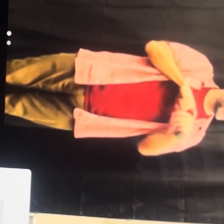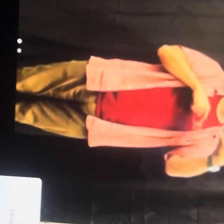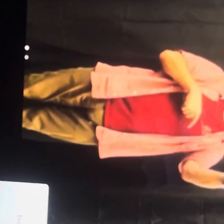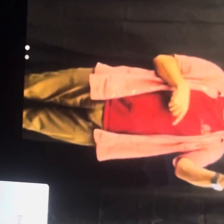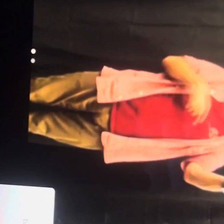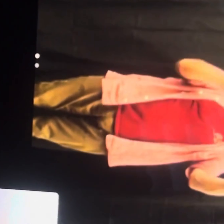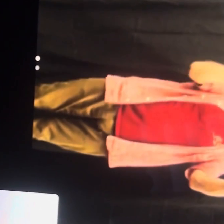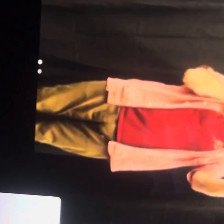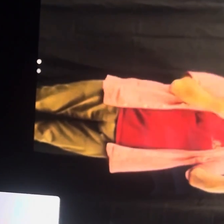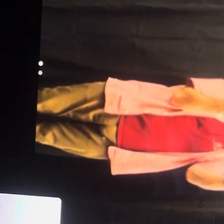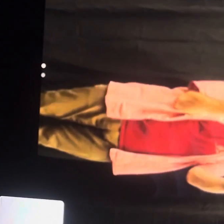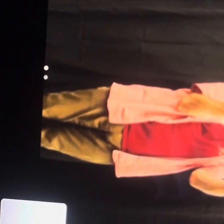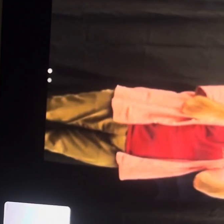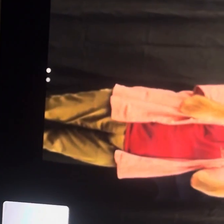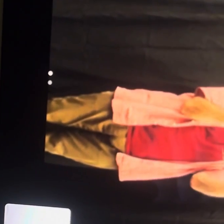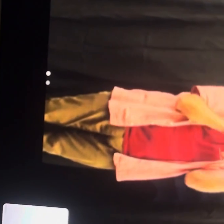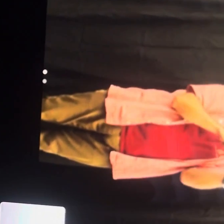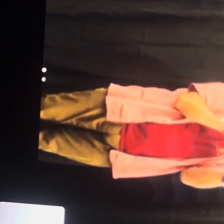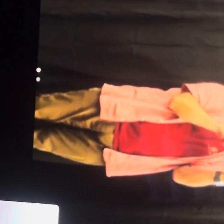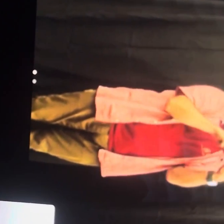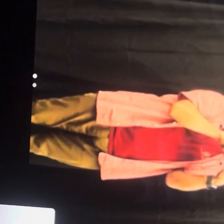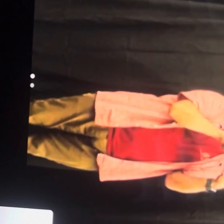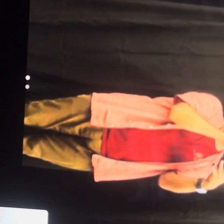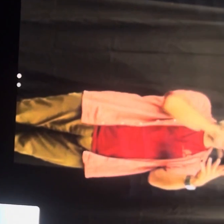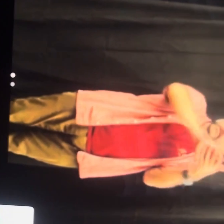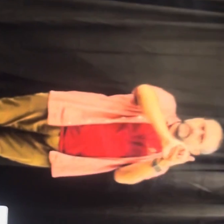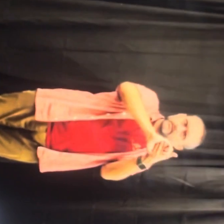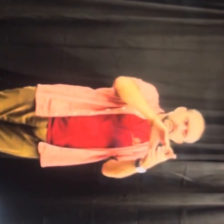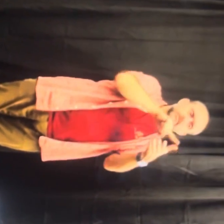thing. Let's hold on to that, right?